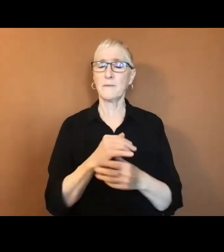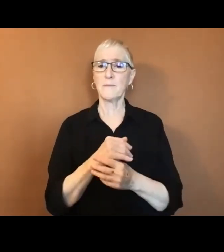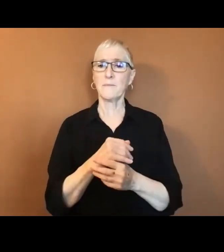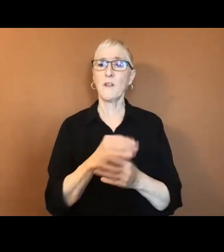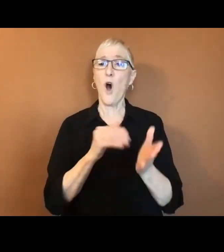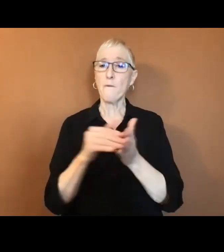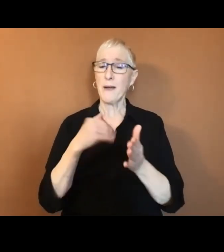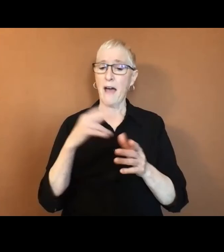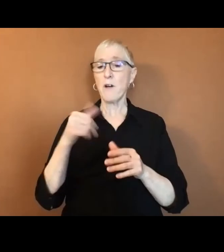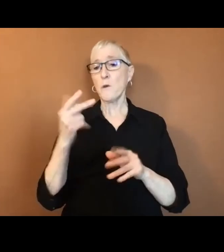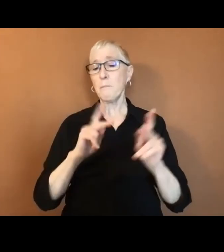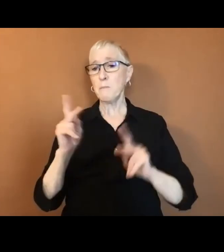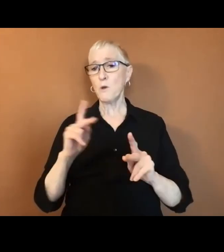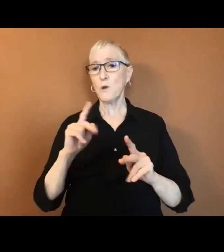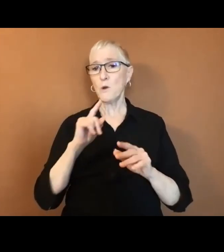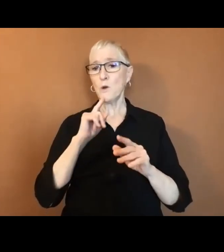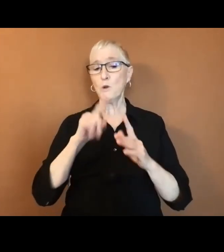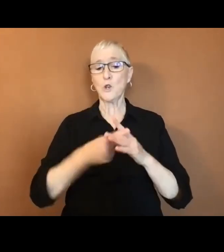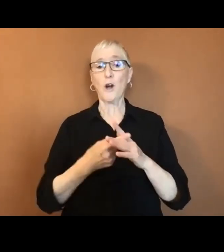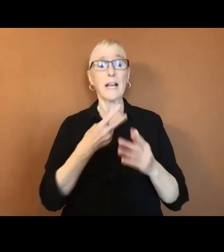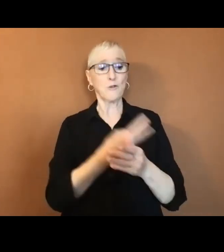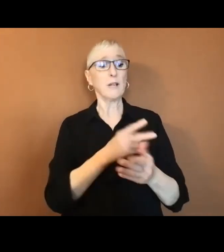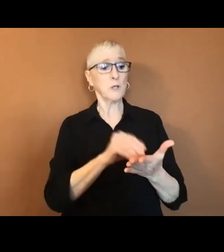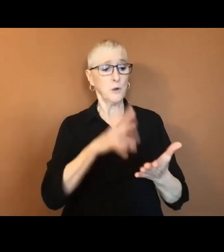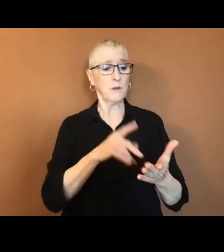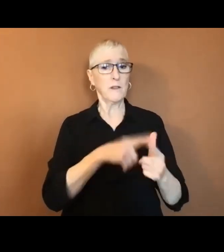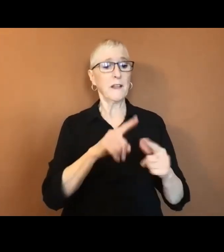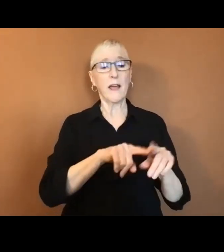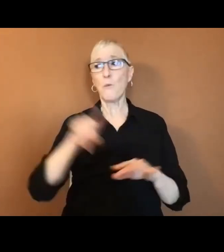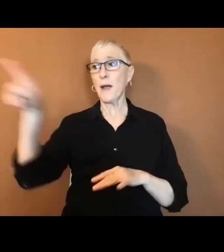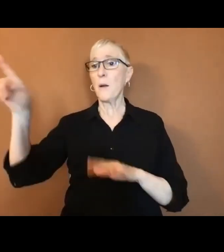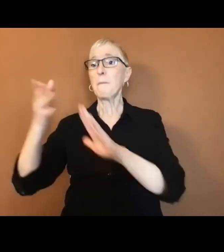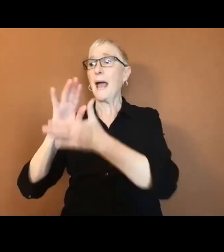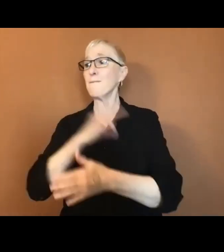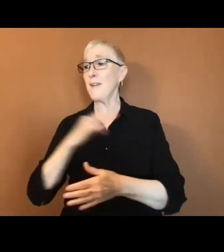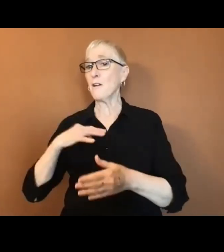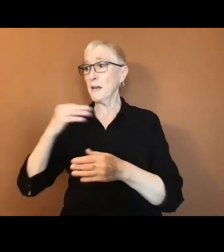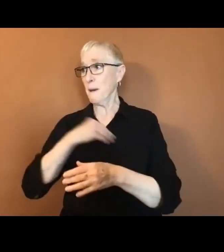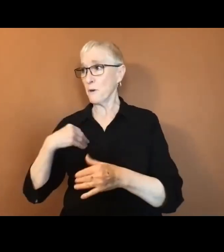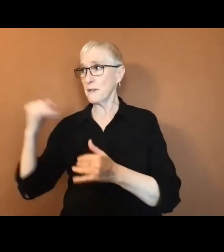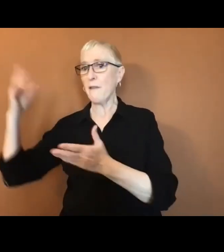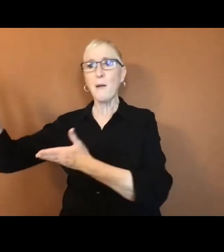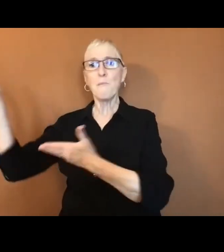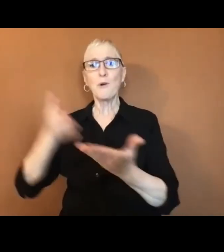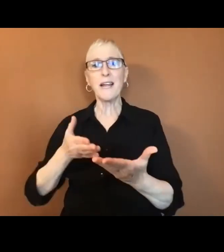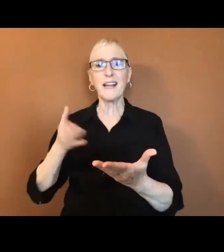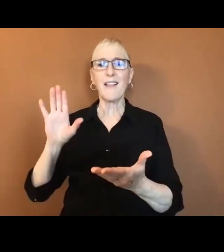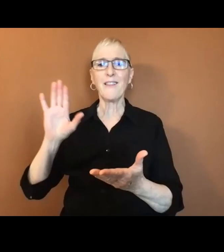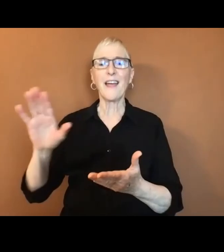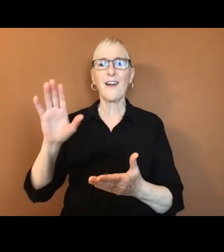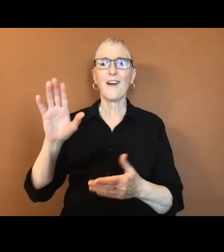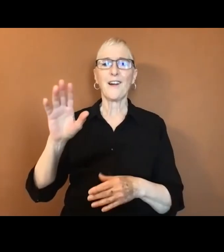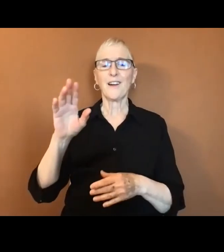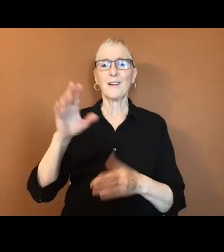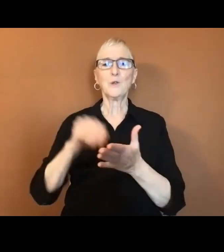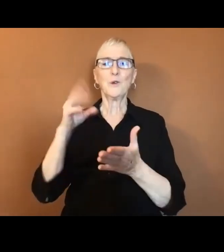Often we have folks who started as graduate students who then went off and became faculty members and now are returning with their own lab full of students,